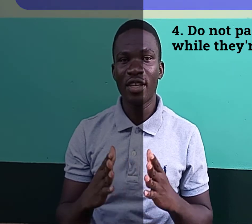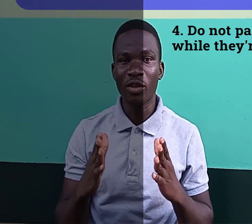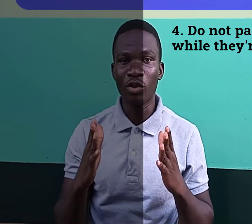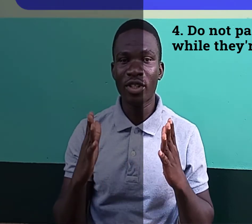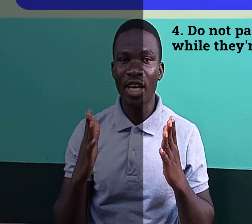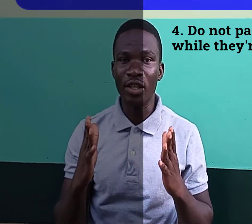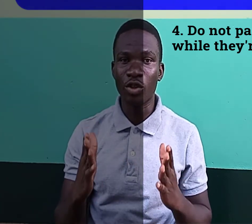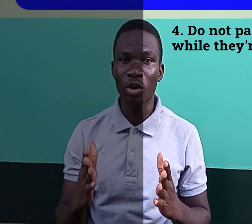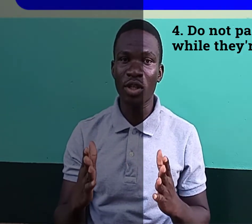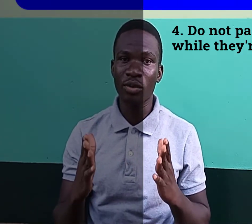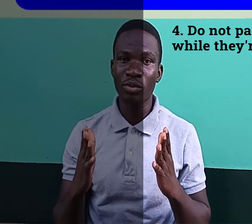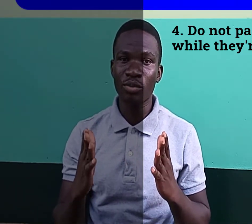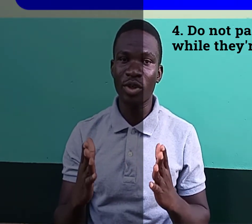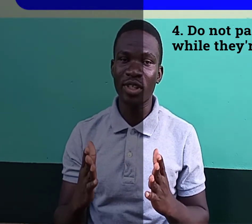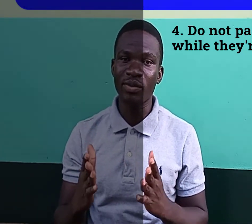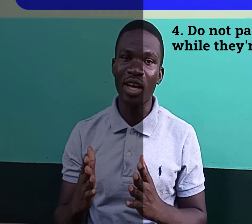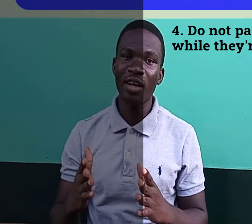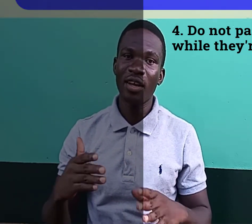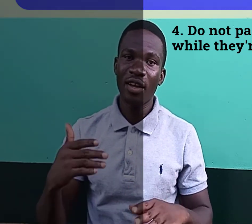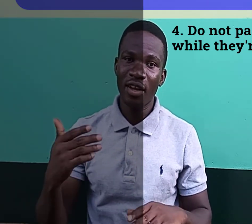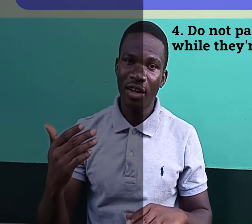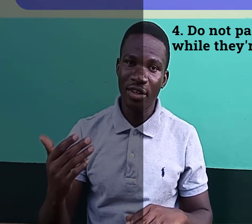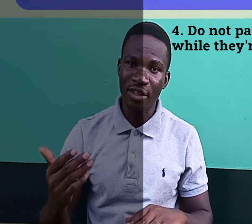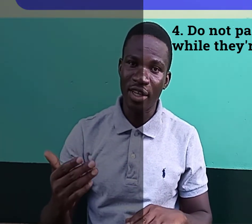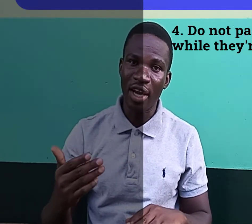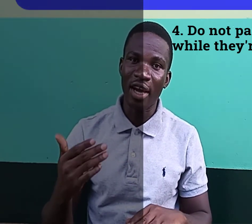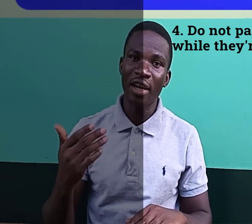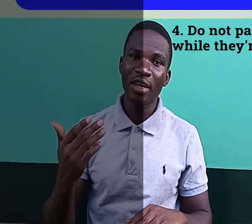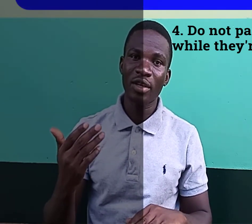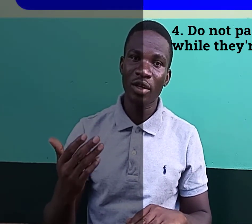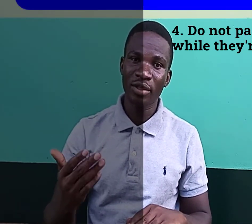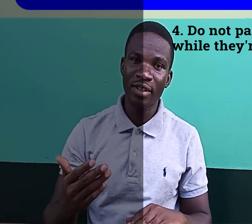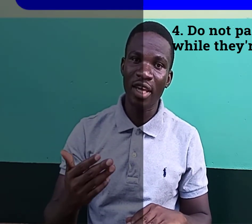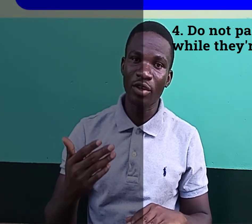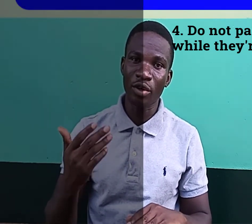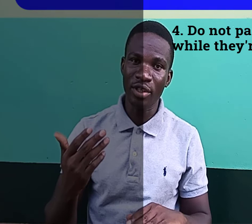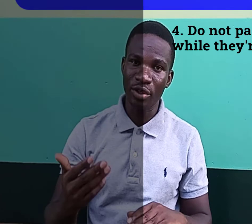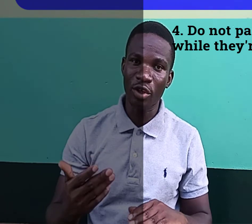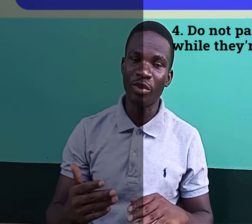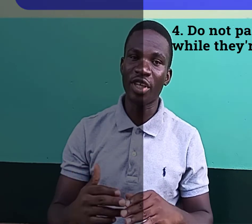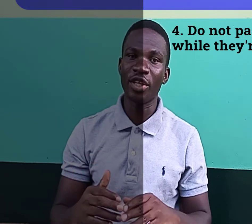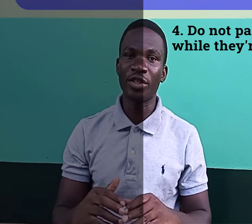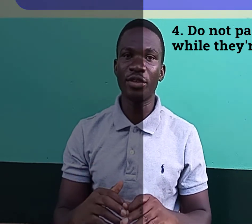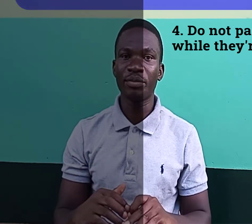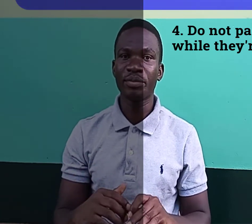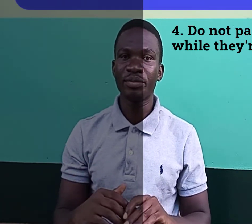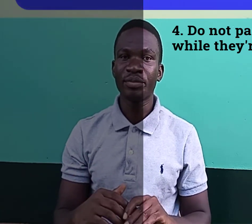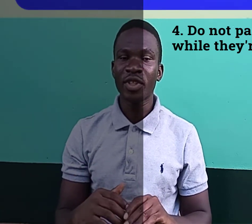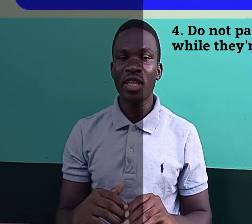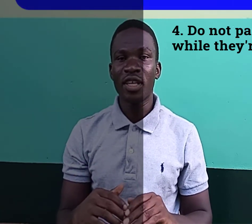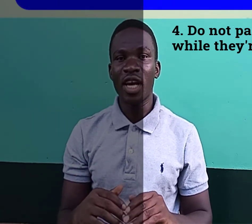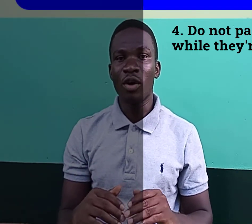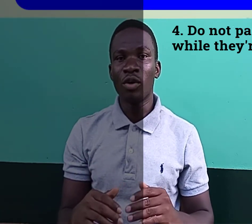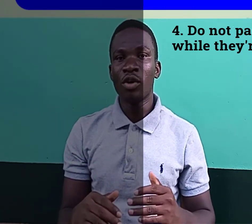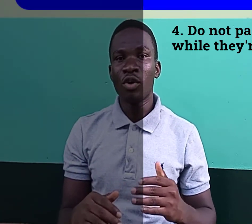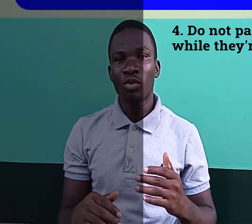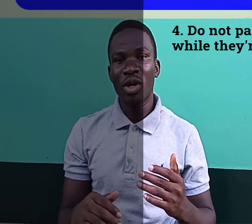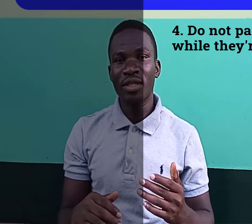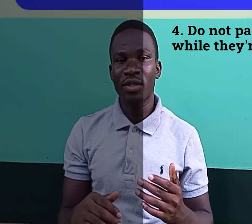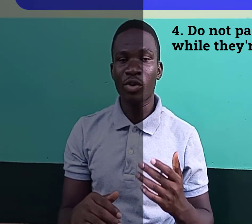will not enjoy whatever they are saying or in communication. Now, what is required